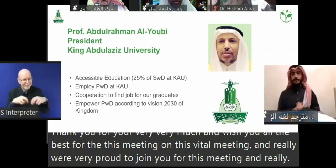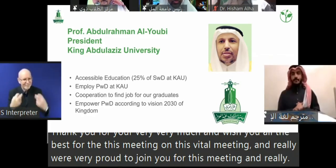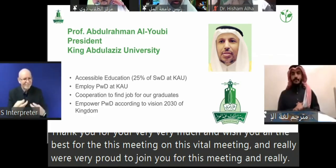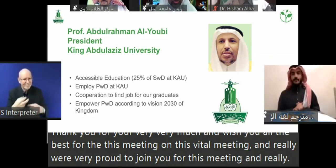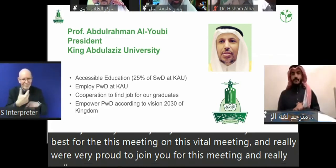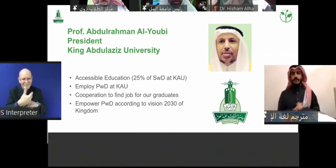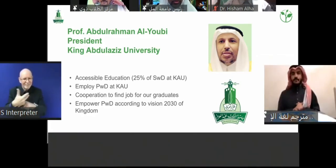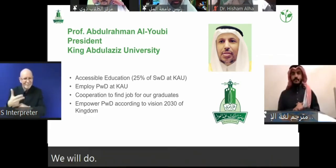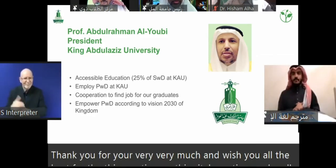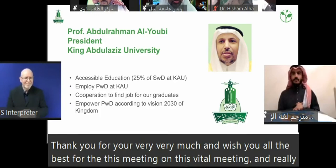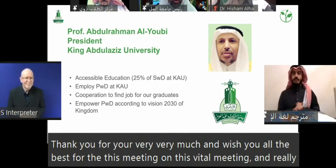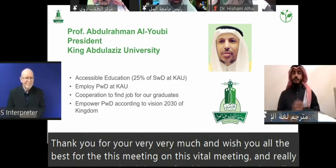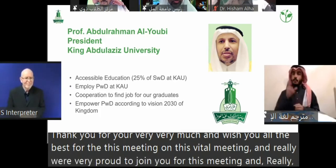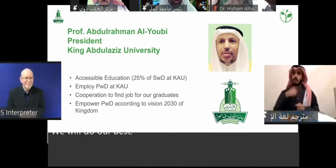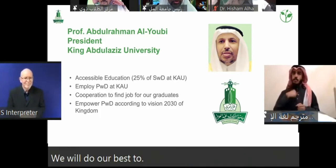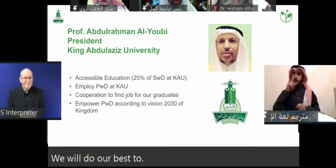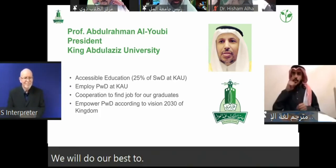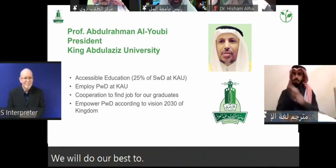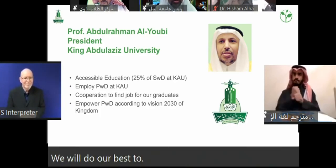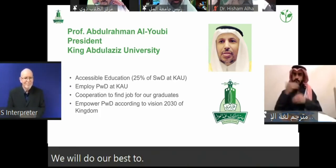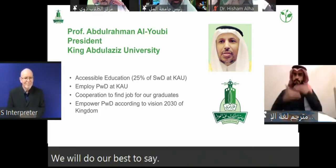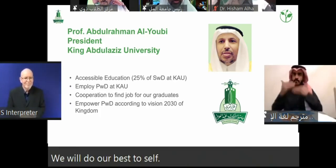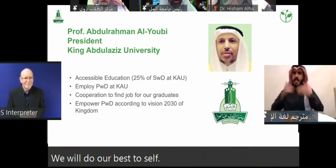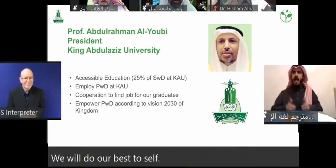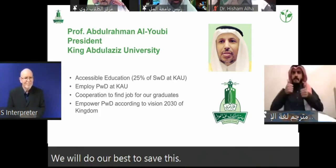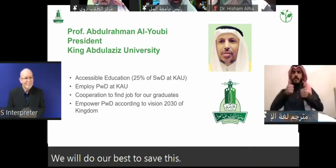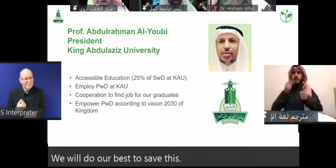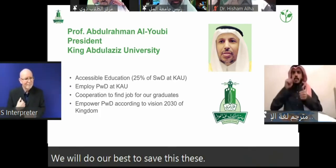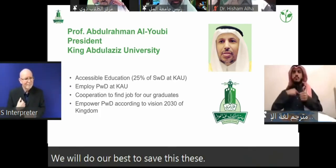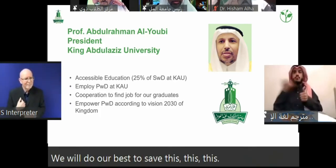we will do our best to serve